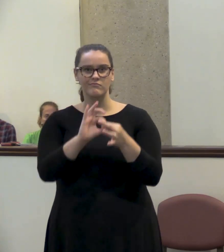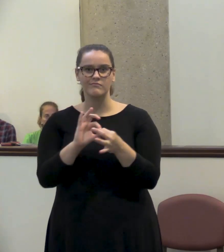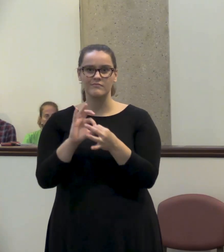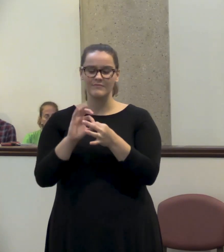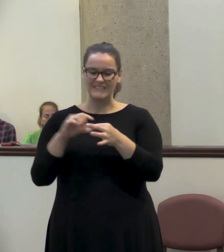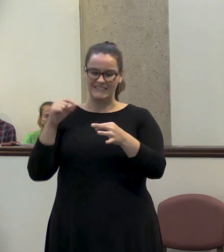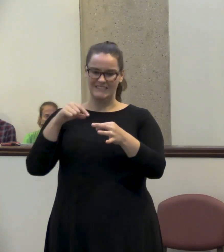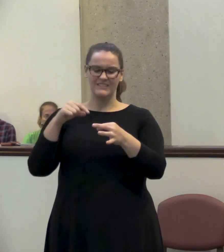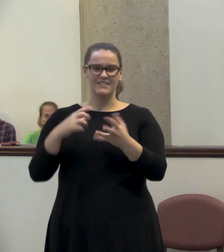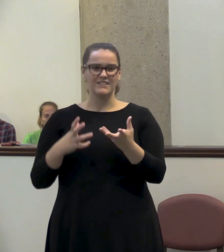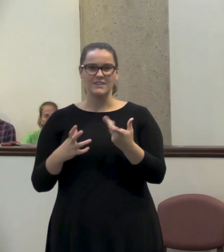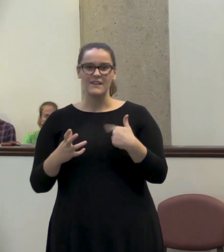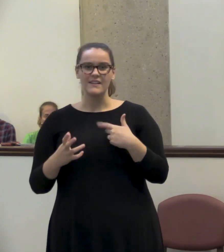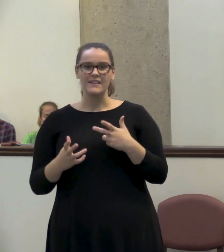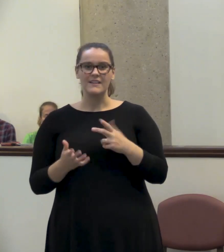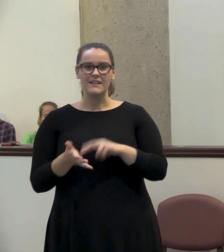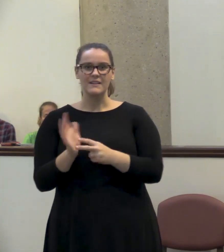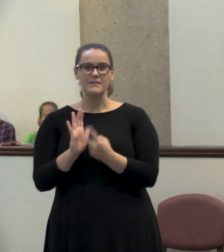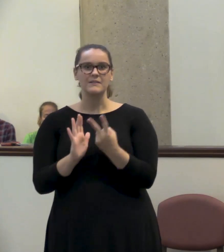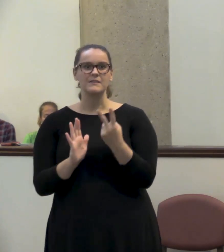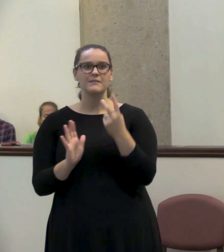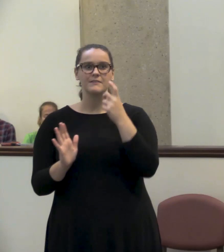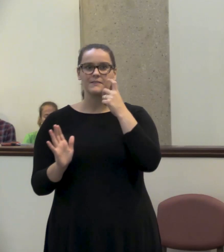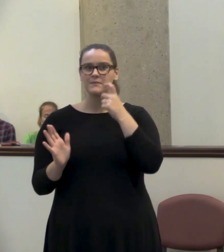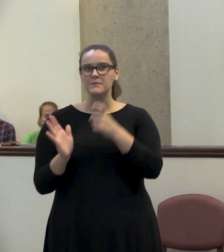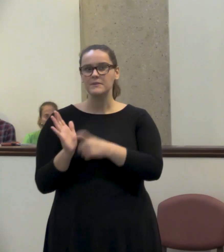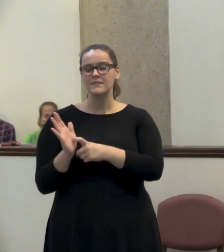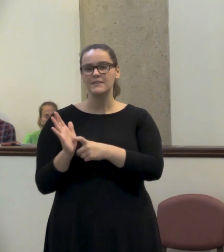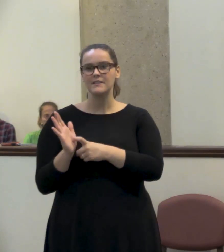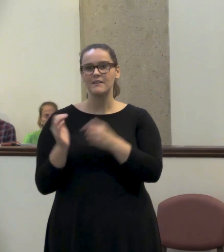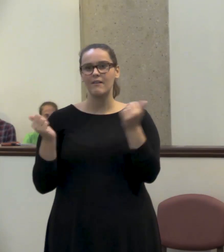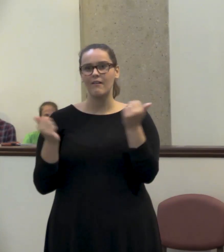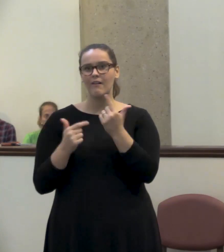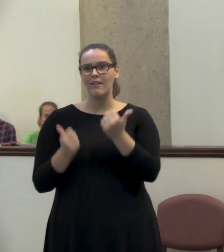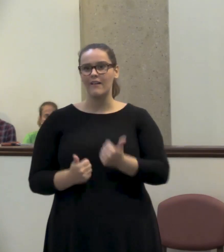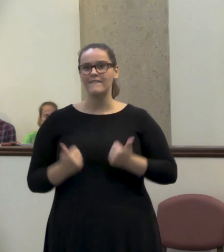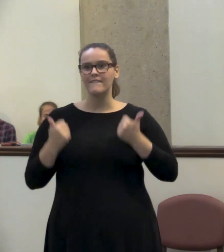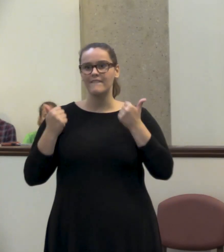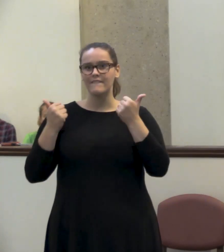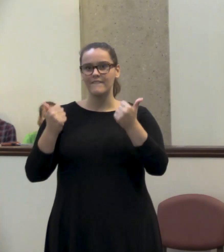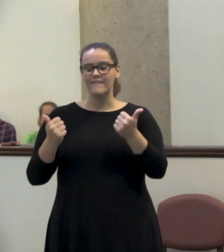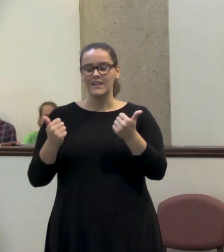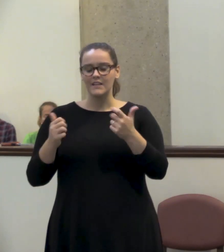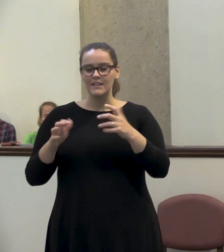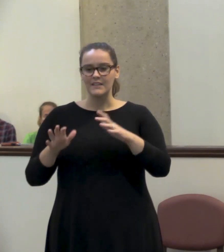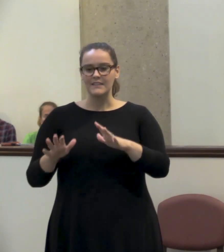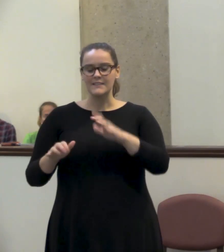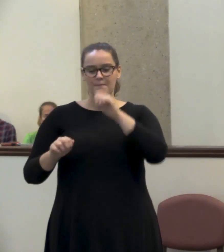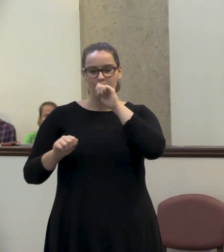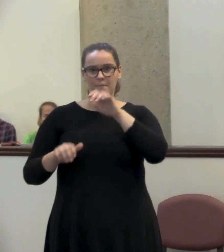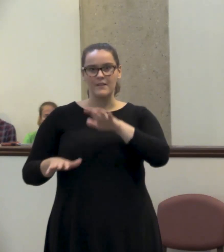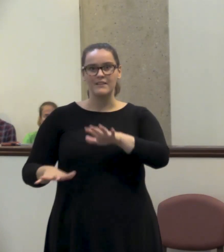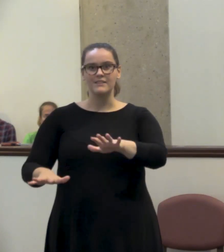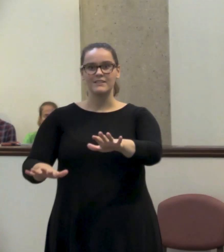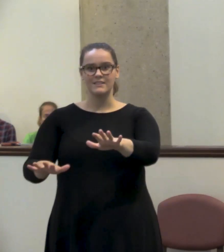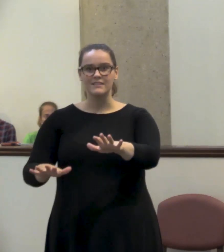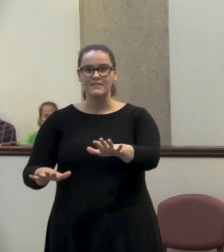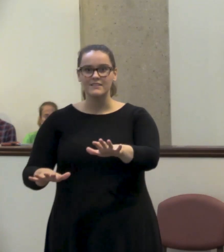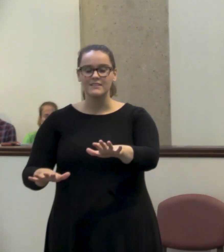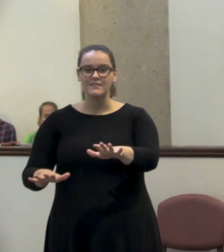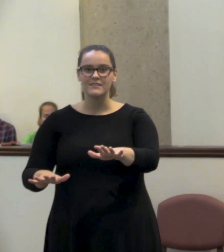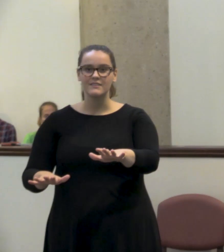tender metaphor. It recognizes that all life is a delicate blessing,